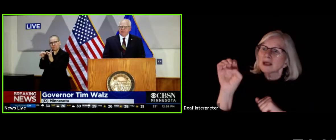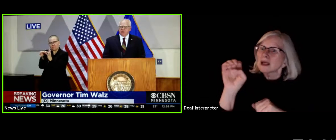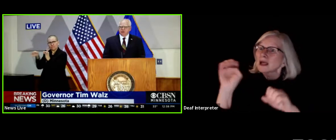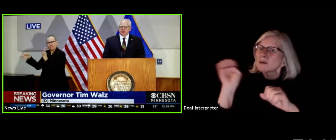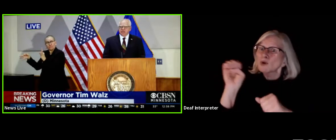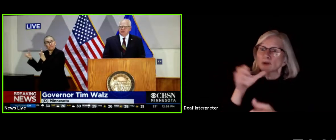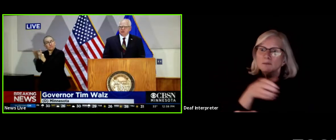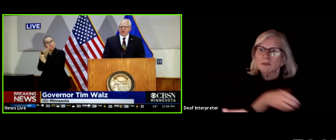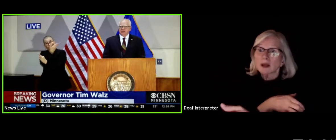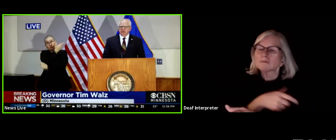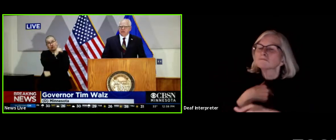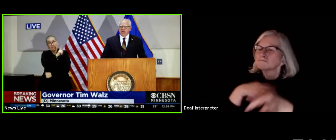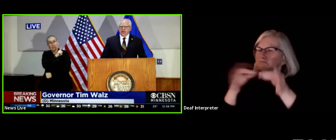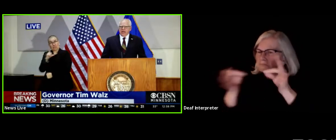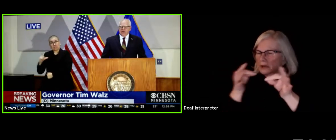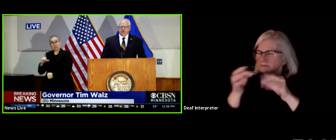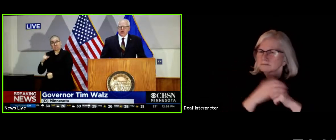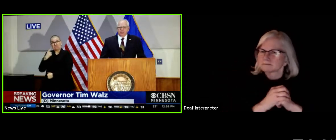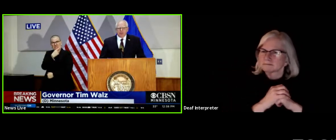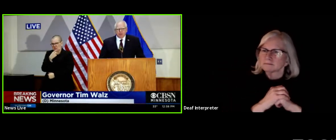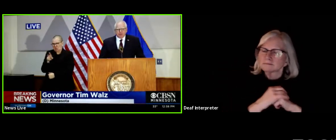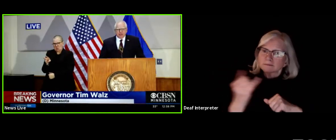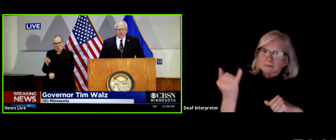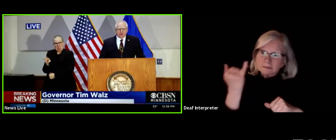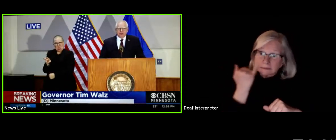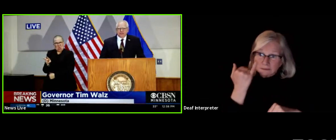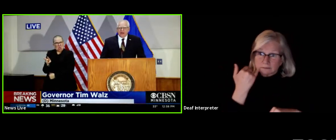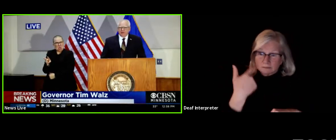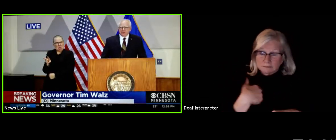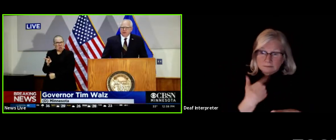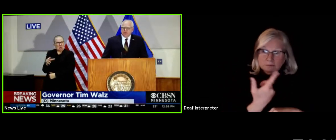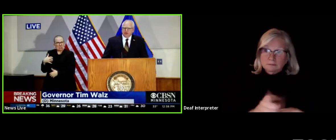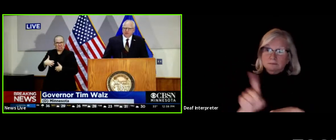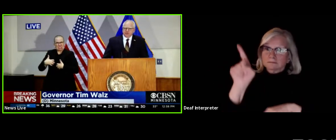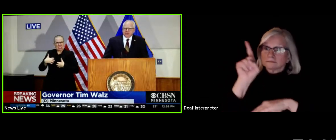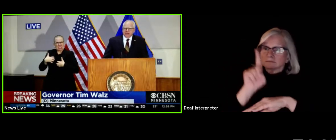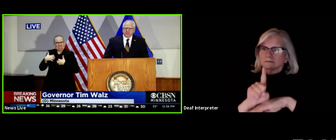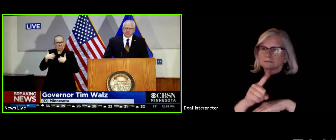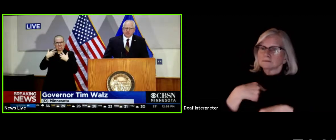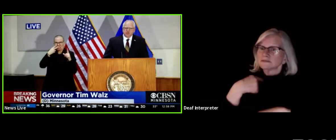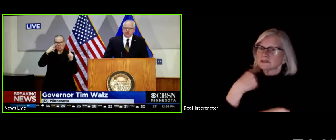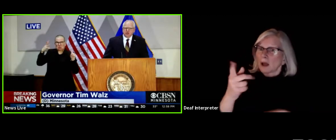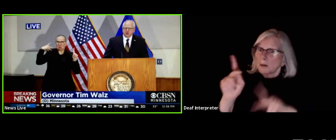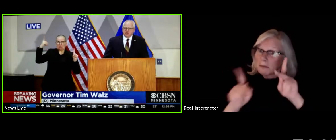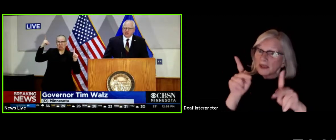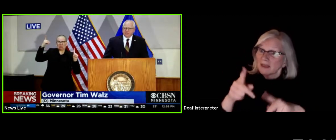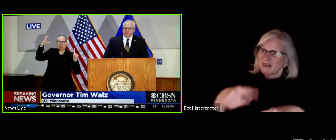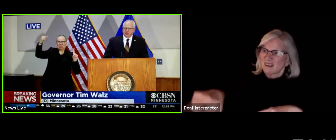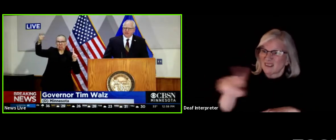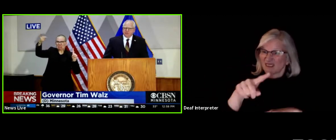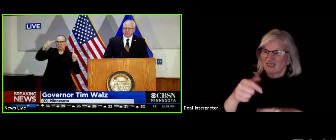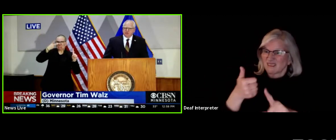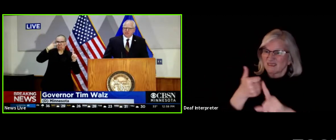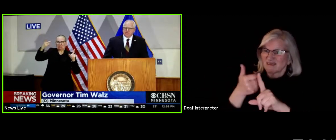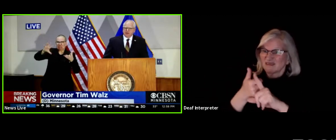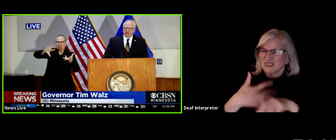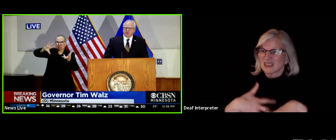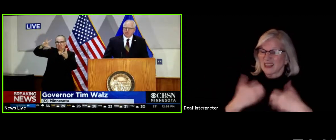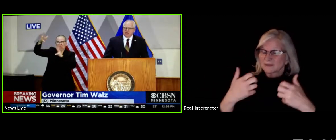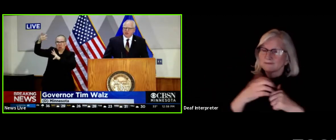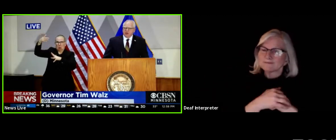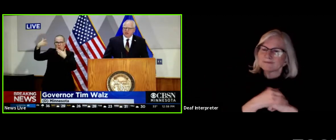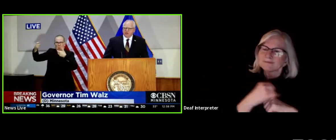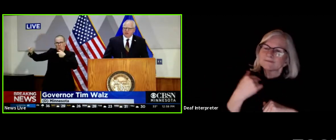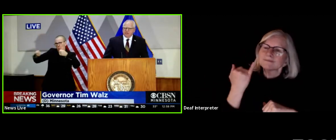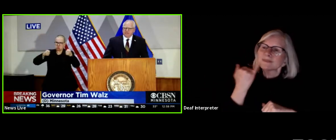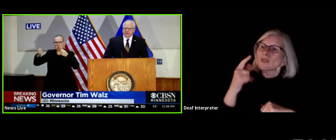at a time where we're seeing insurrection, and you tell people that the governor is a tyrant, the governor is unconstitutional, the governor is abusing his powers